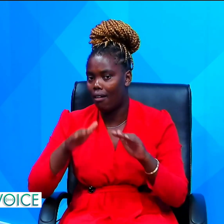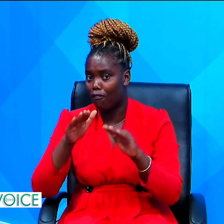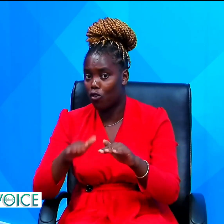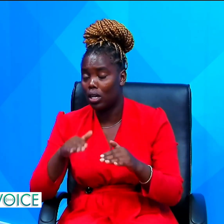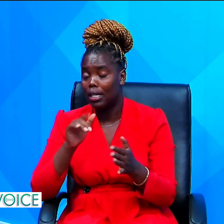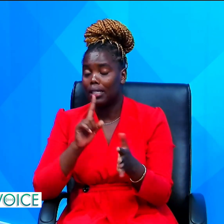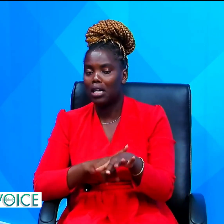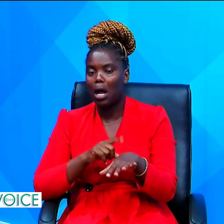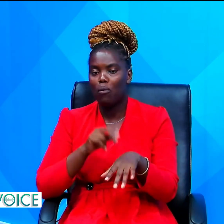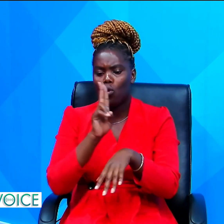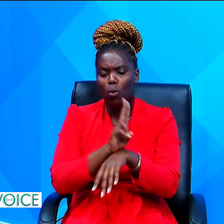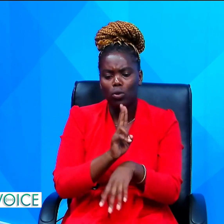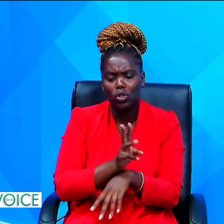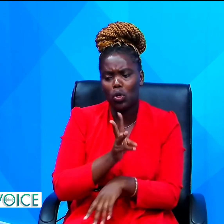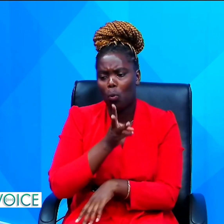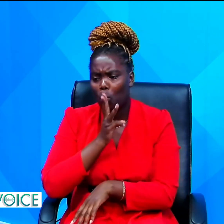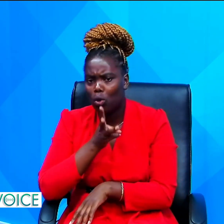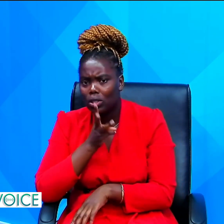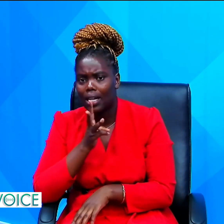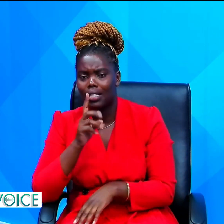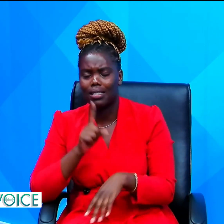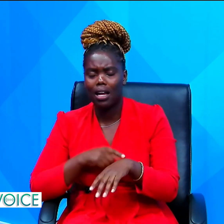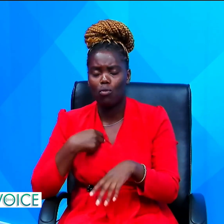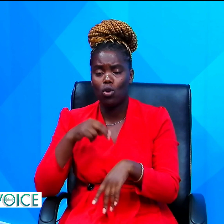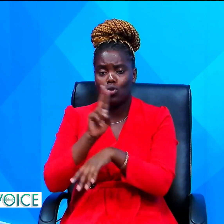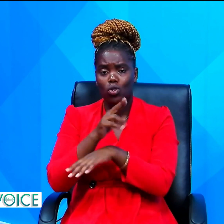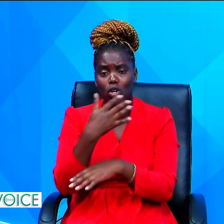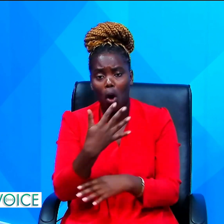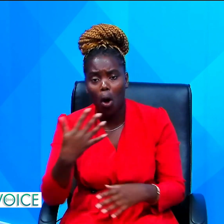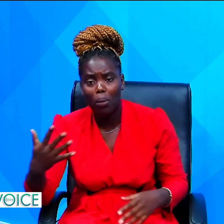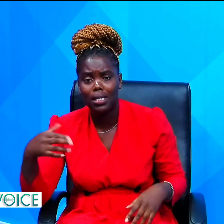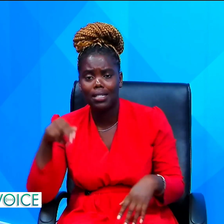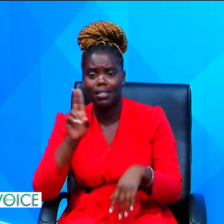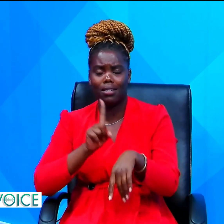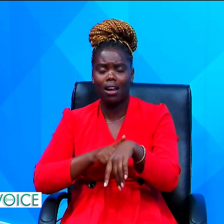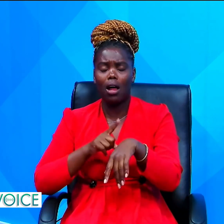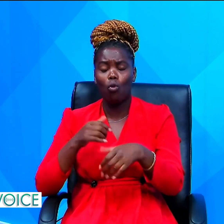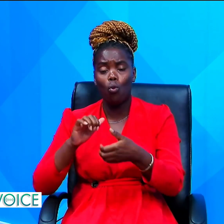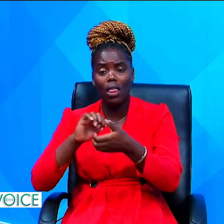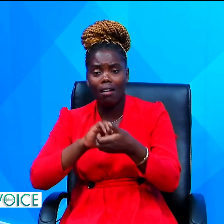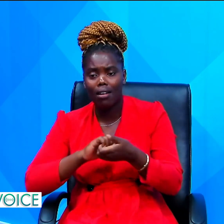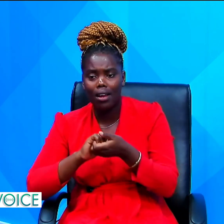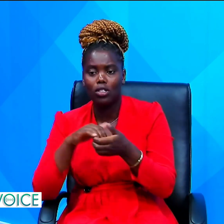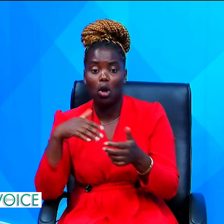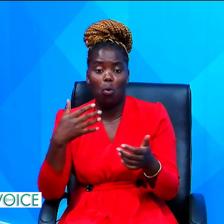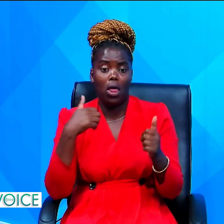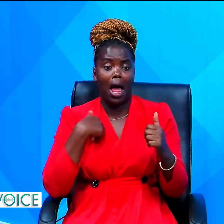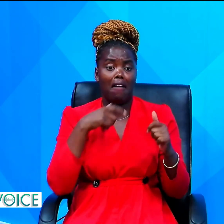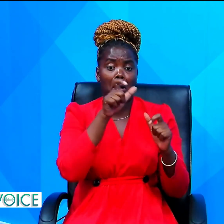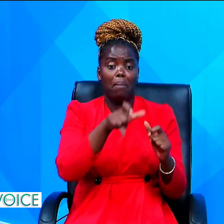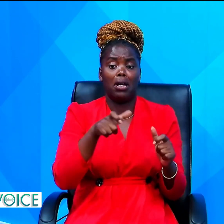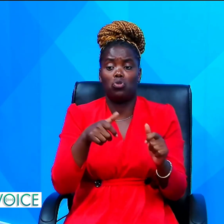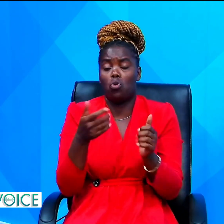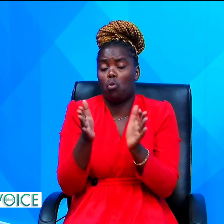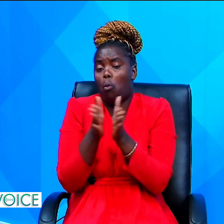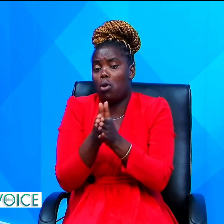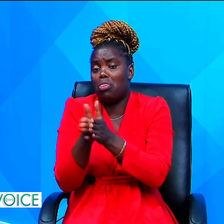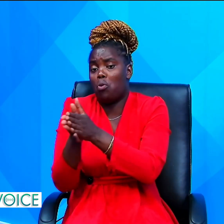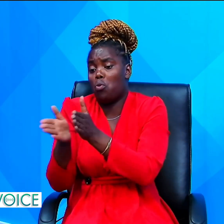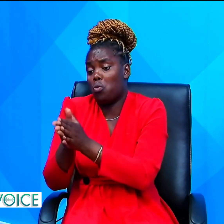us. When you're using water, when you're using objects, when you are engaging and interacting with persons,